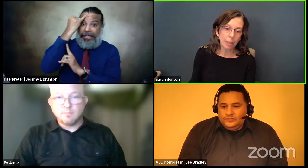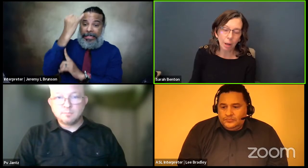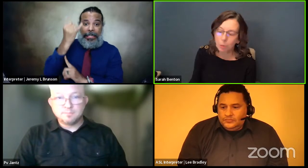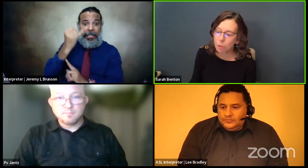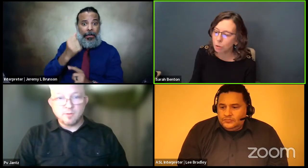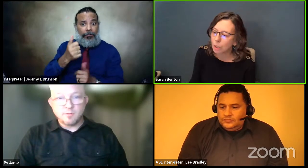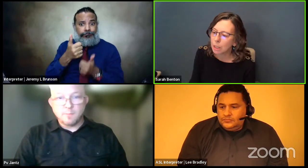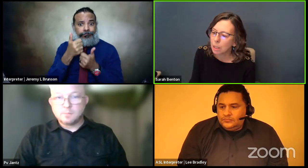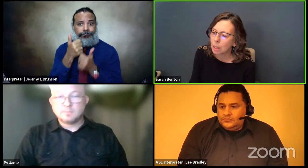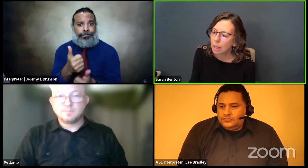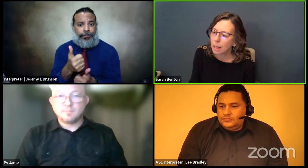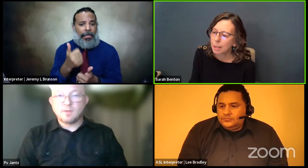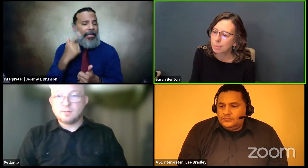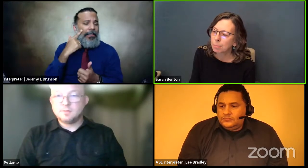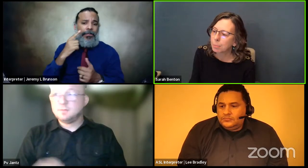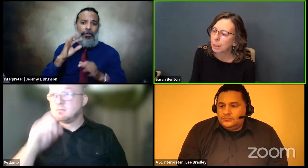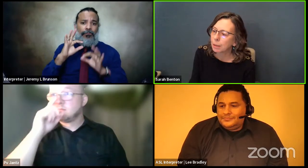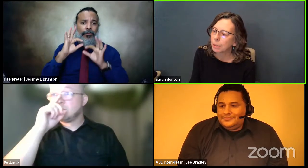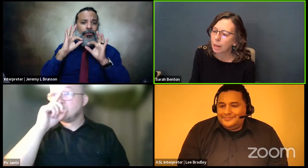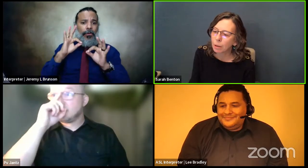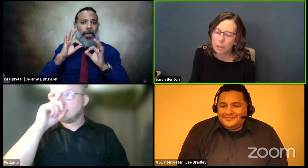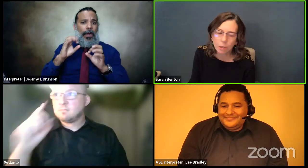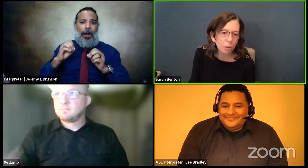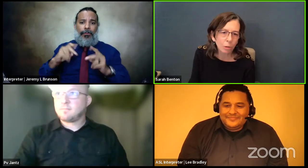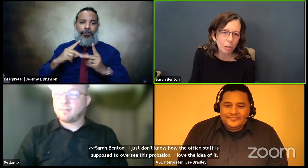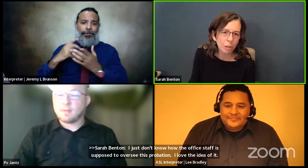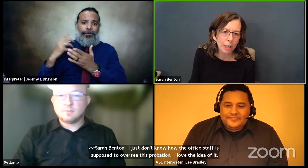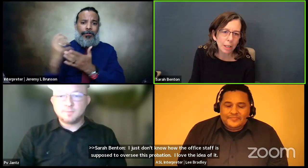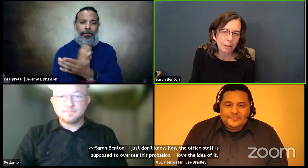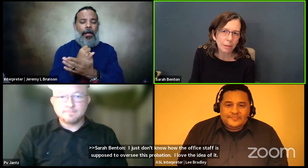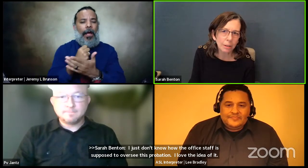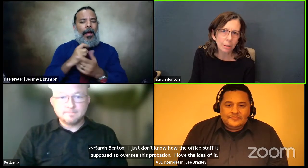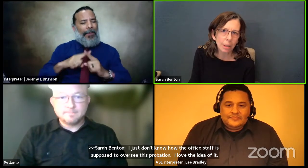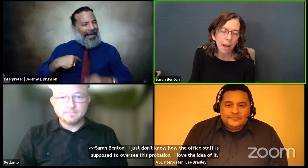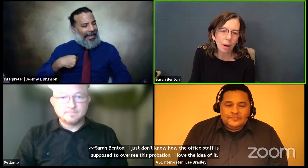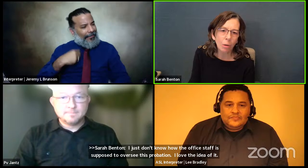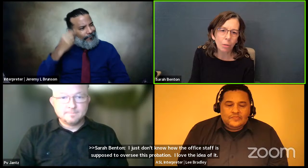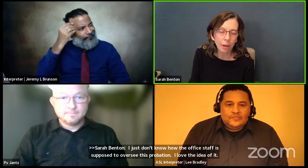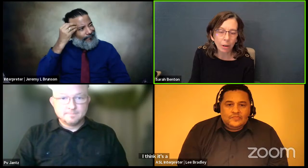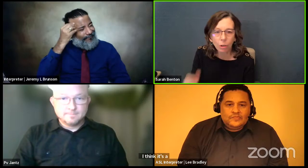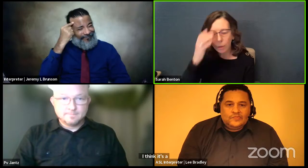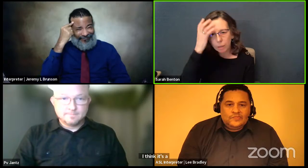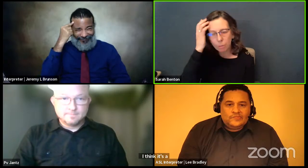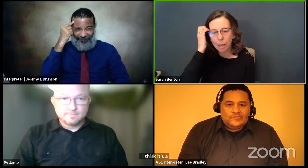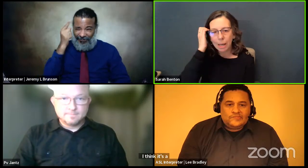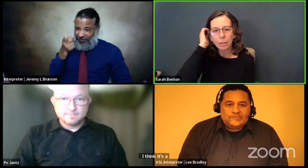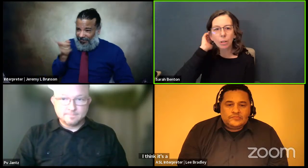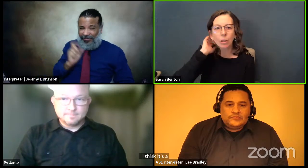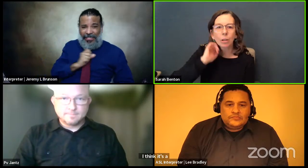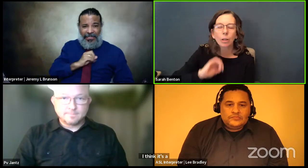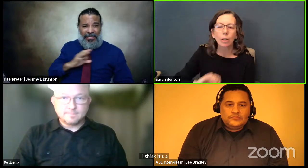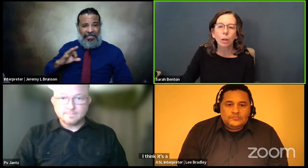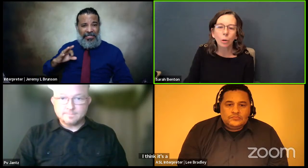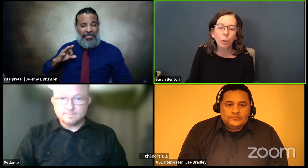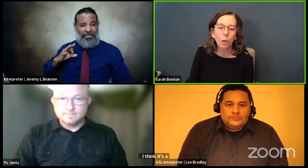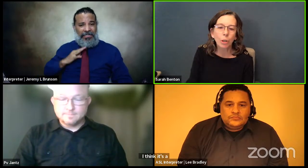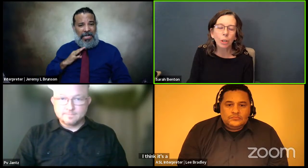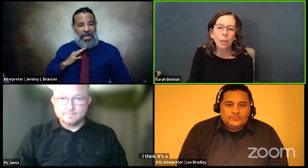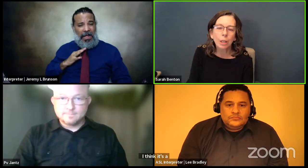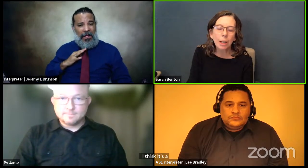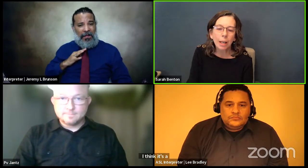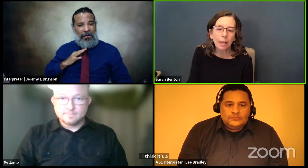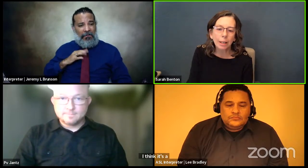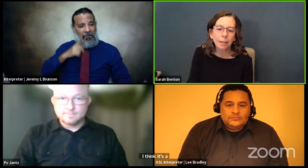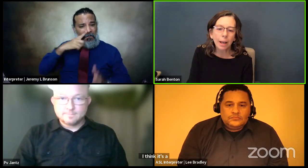a great opportunity. But I just don't understand how they're going to monitor her